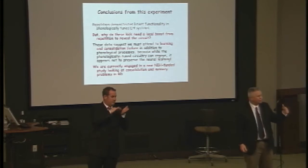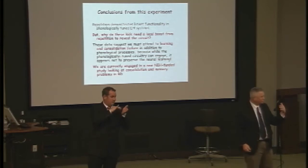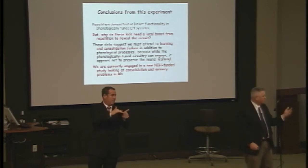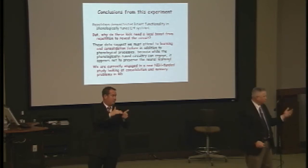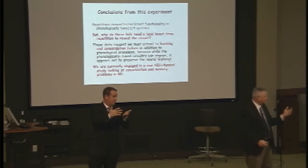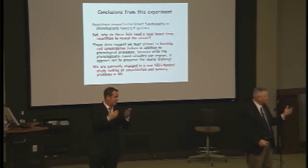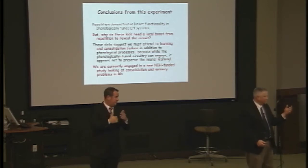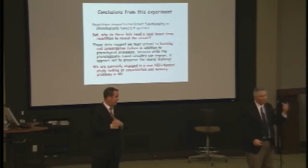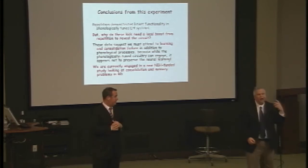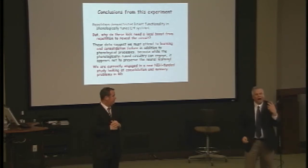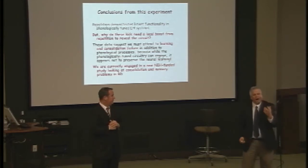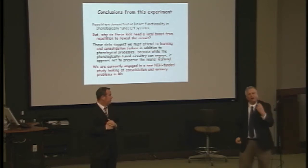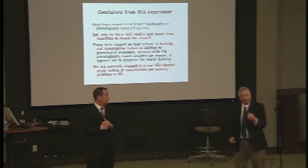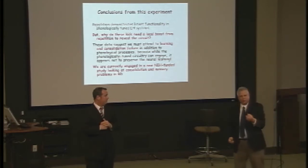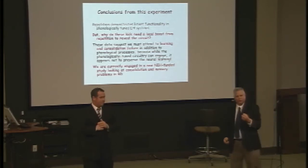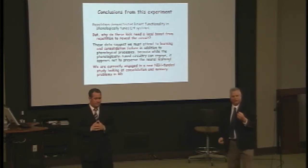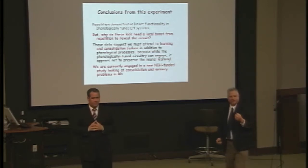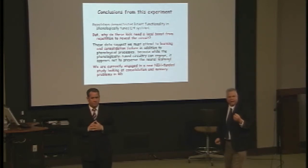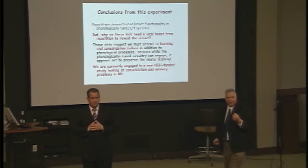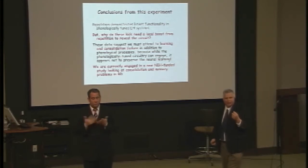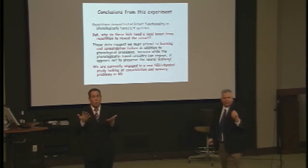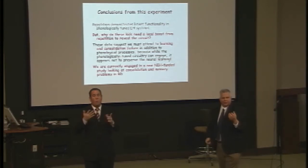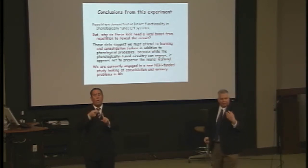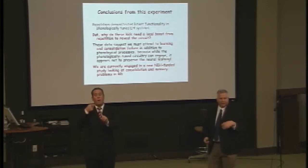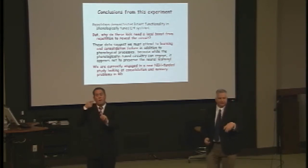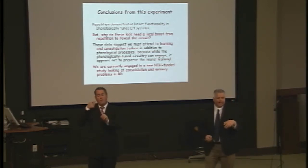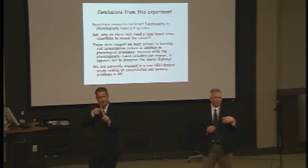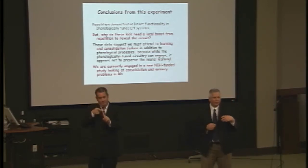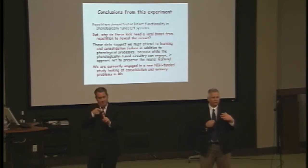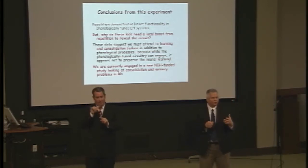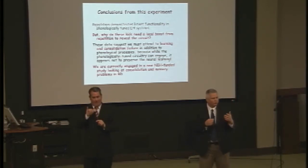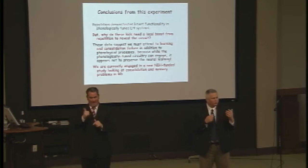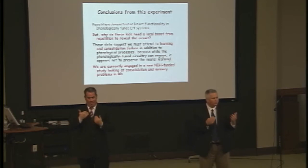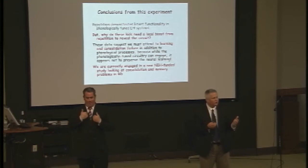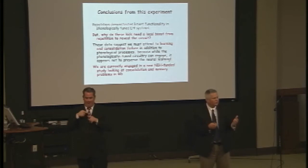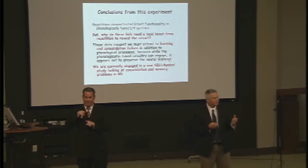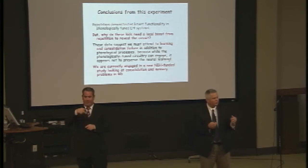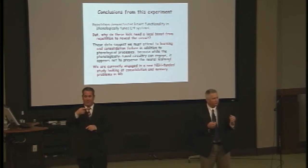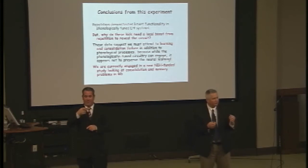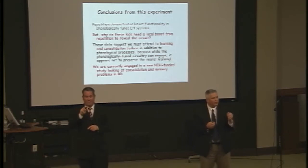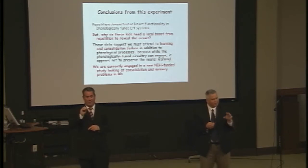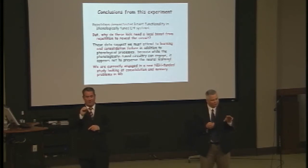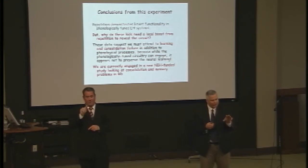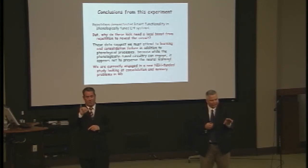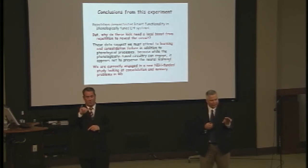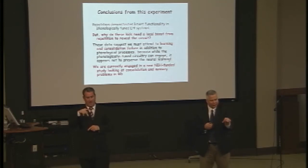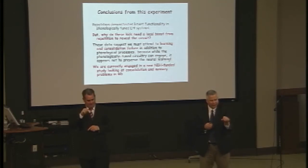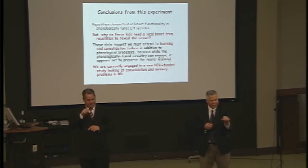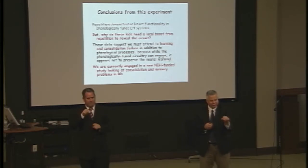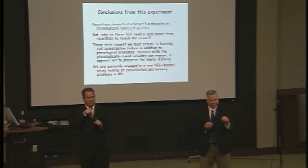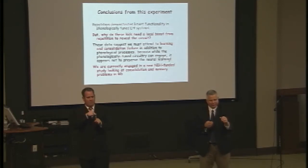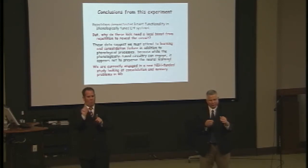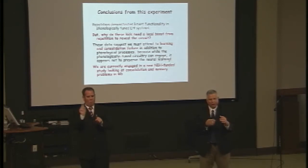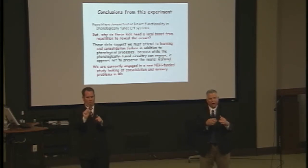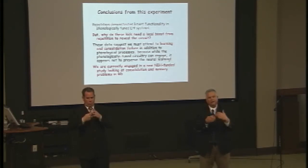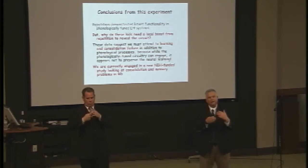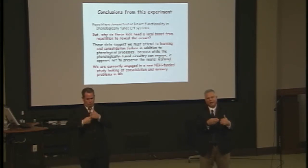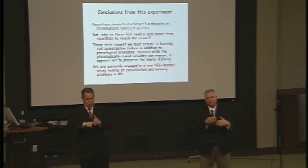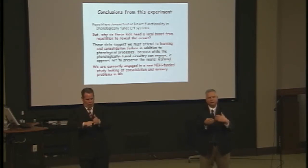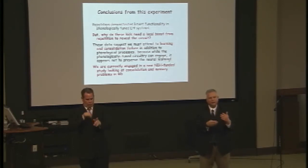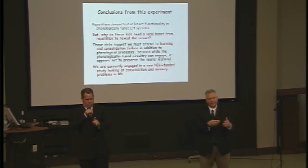through opportunities to learn. I'm arguing these days that the phenotype for learning disabilities is likely to be found